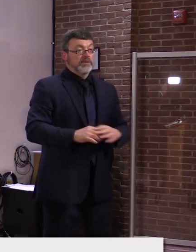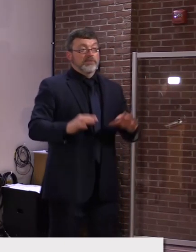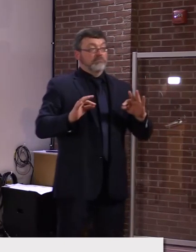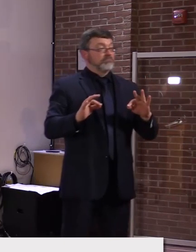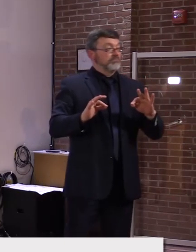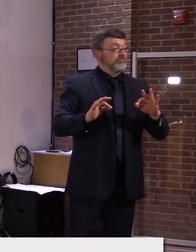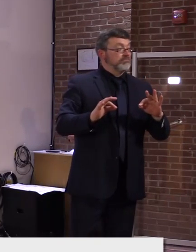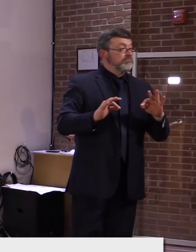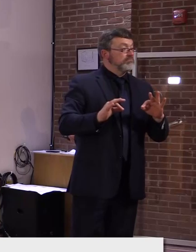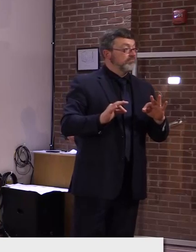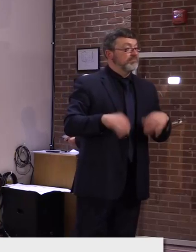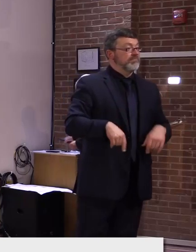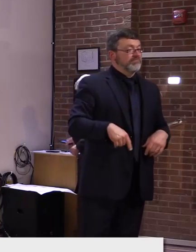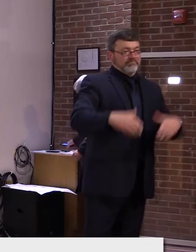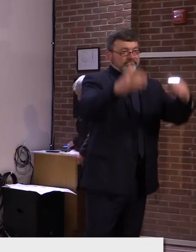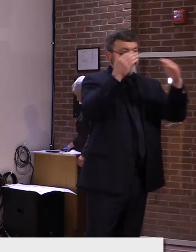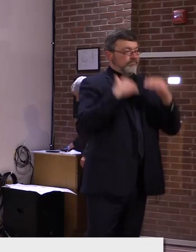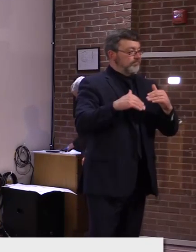Lisa Loomis, The Valley Reporter.